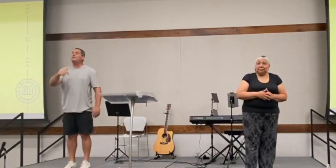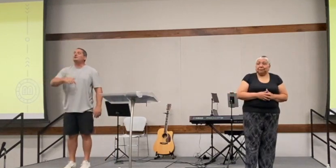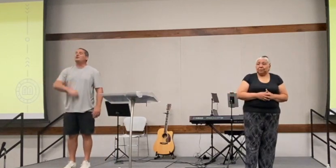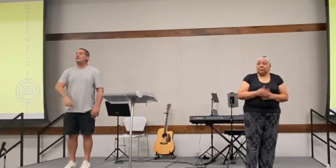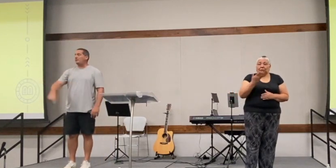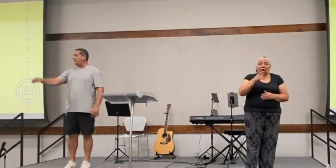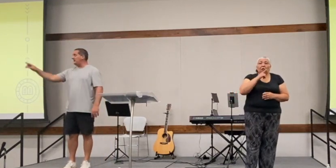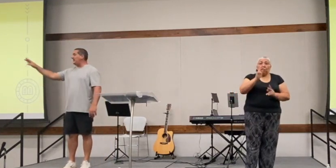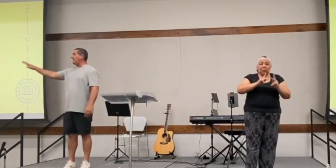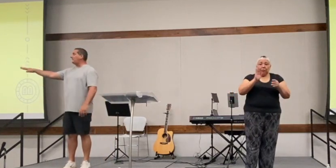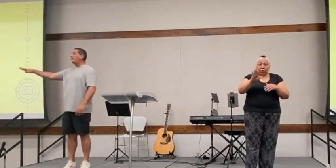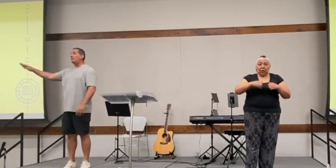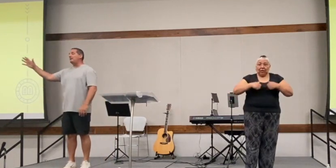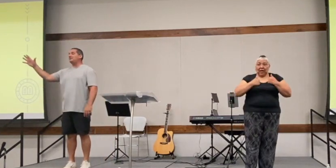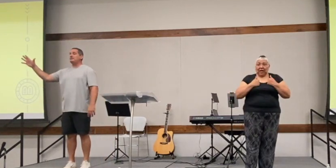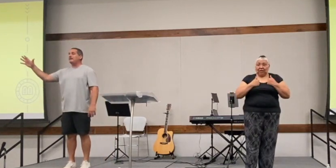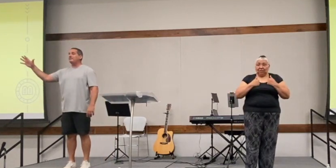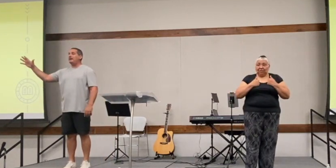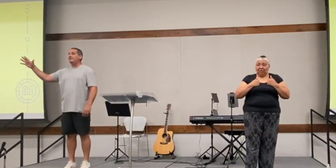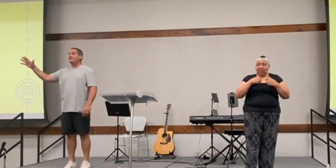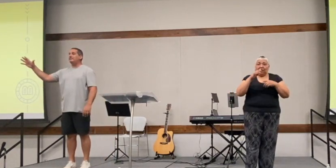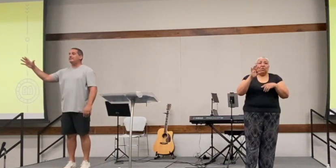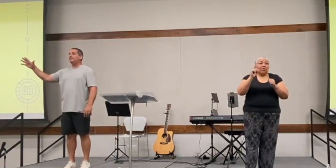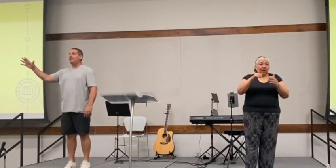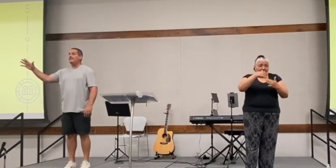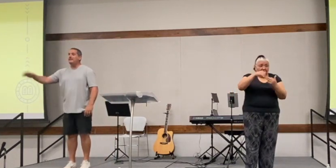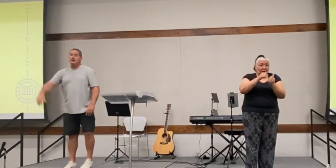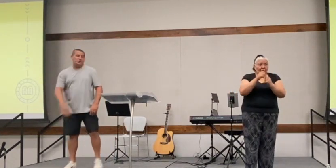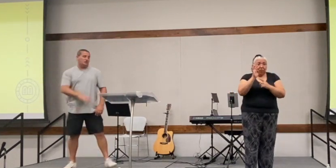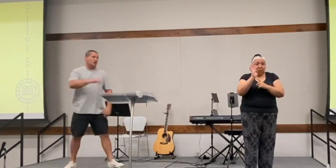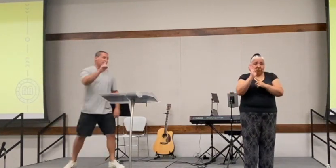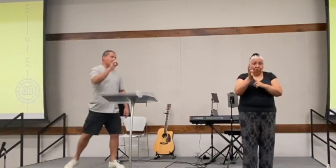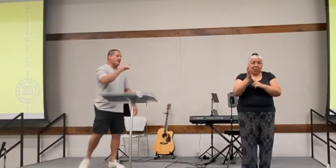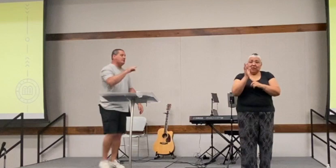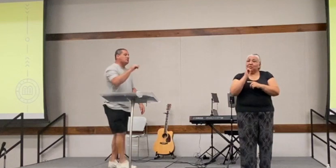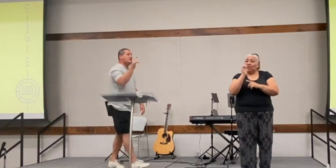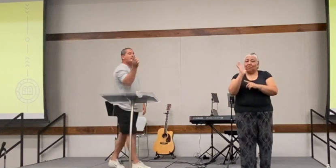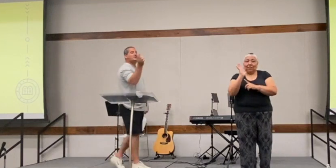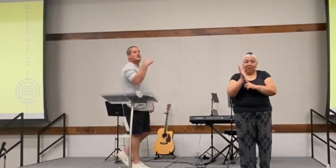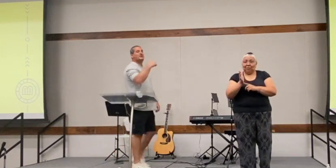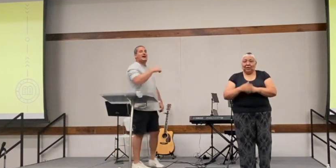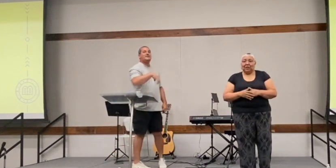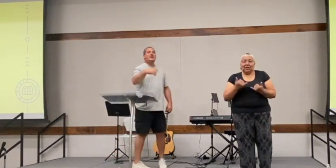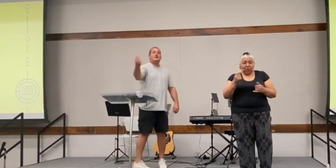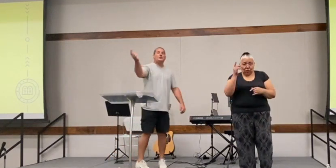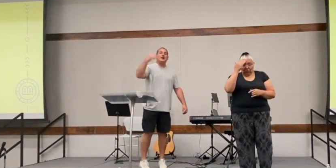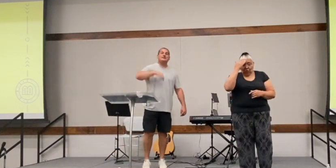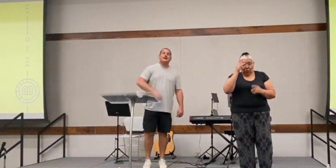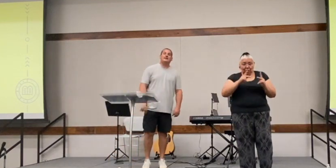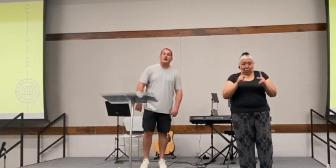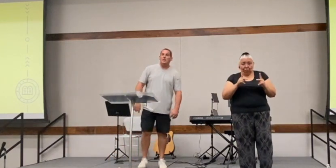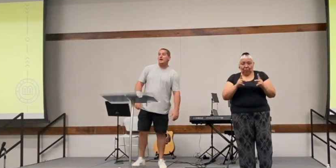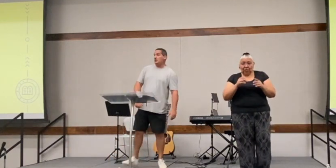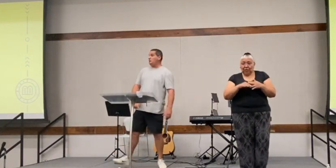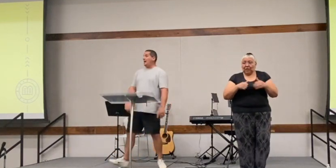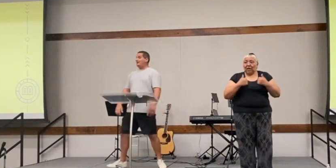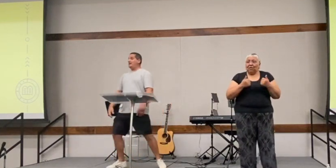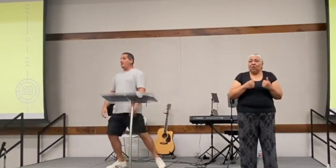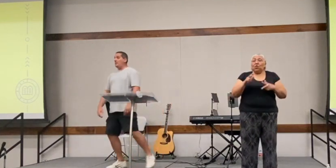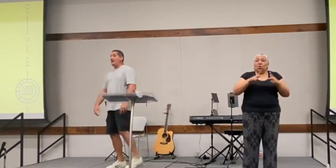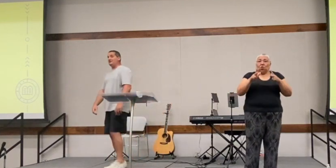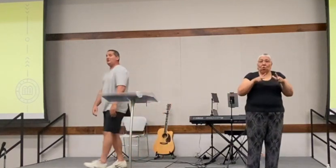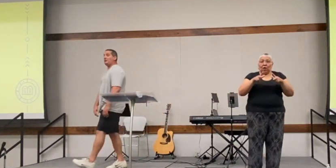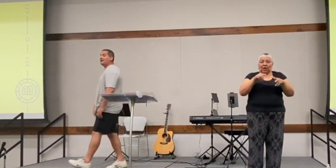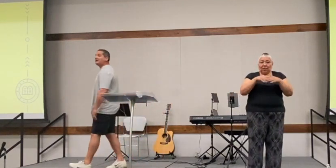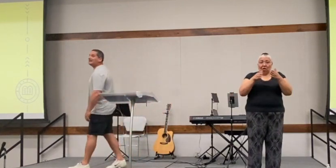are people in your life where you can hang out for 4 minutes, but not five, right? You know there are people who come into your life and they're walking down the hallway, you walk the